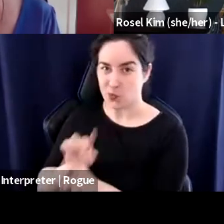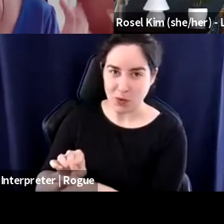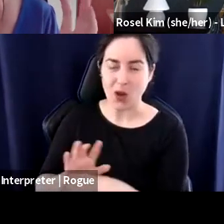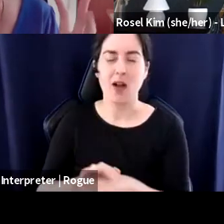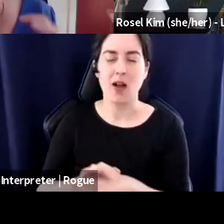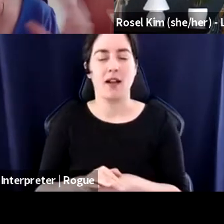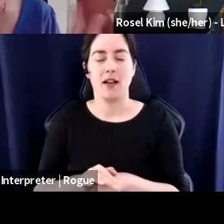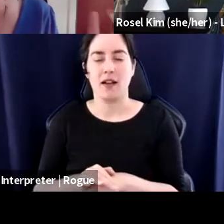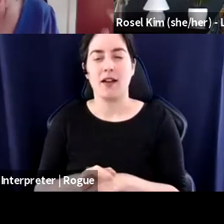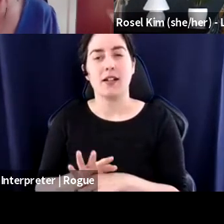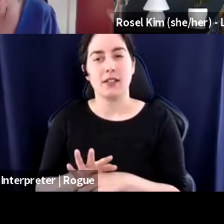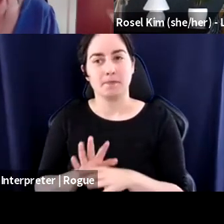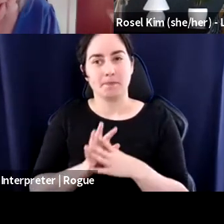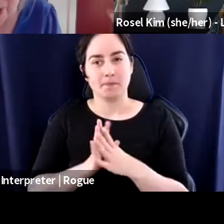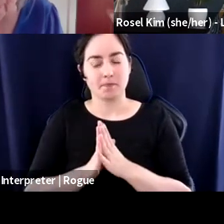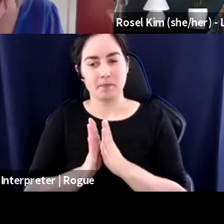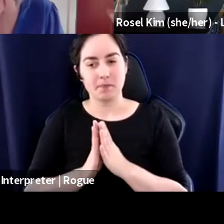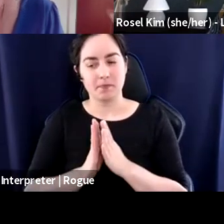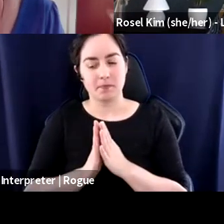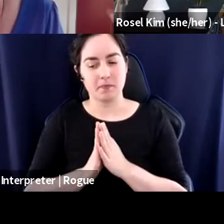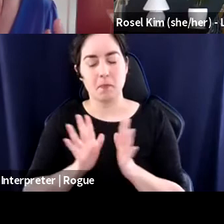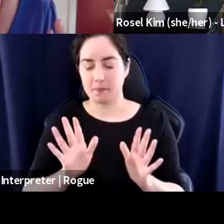go into that portion without